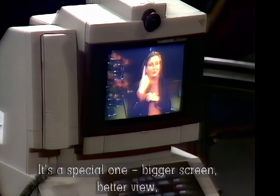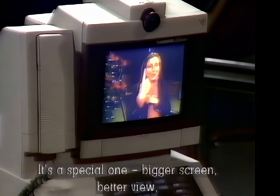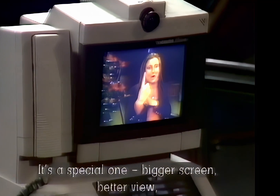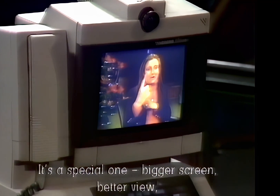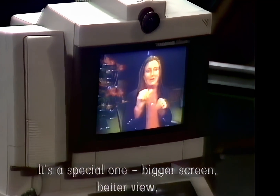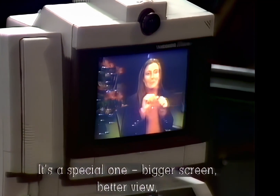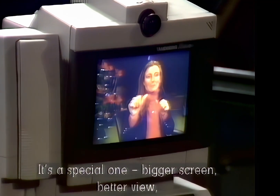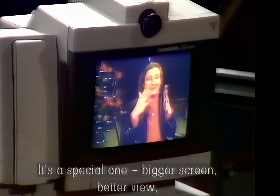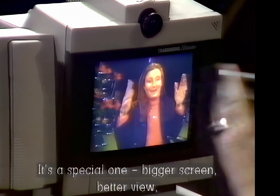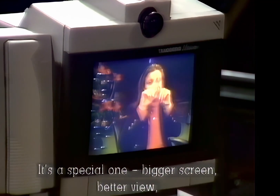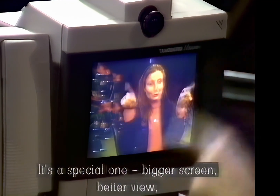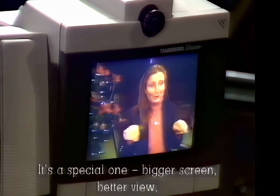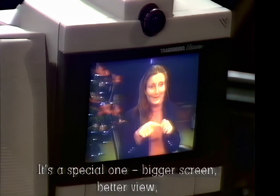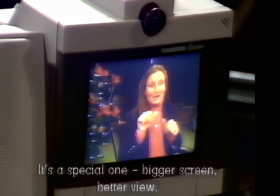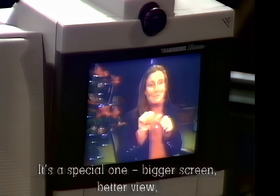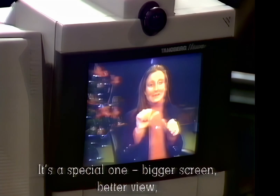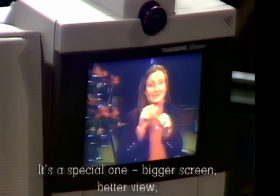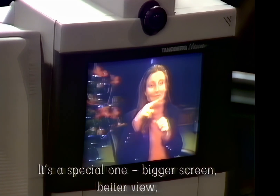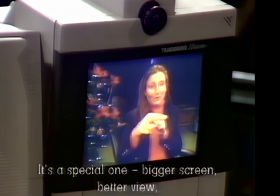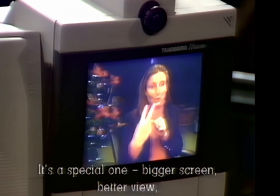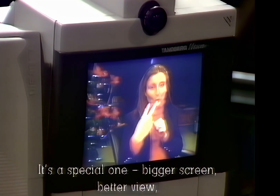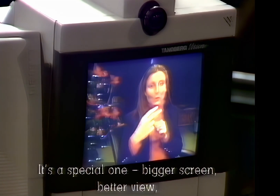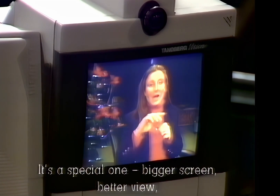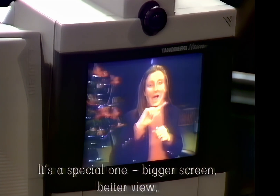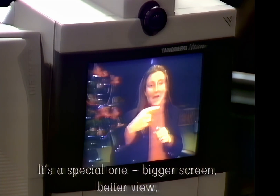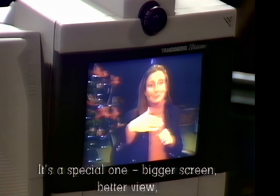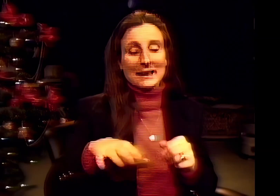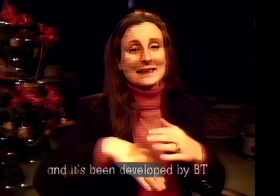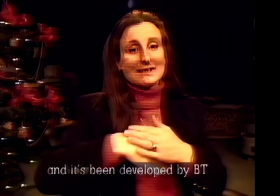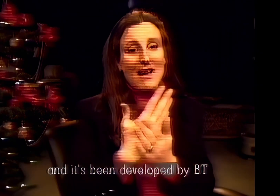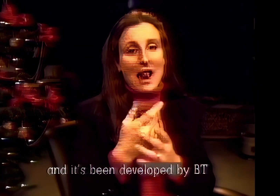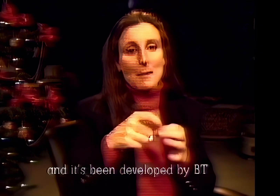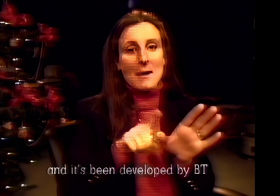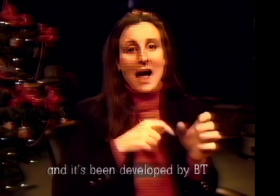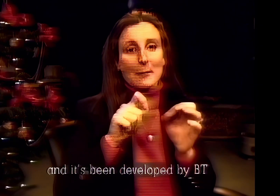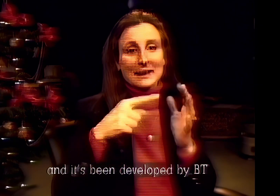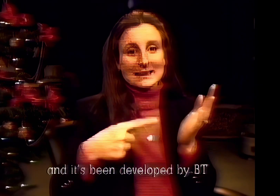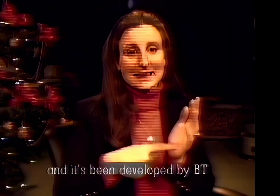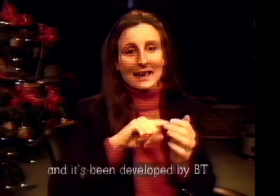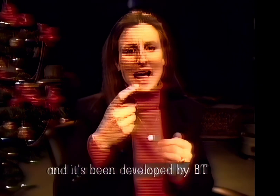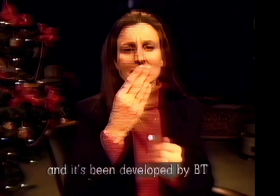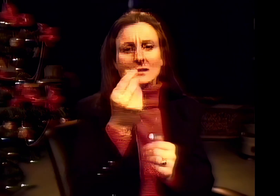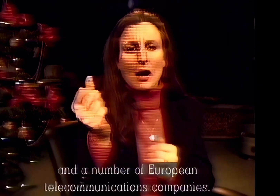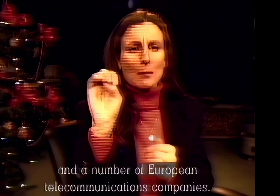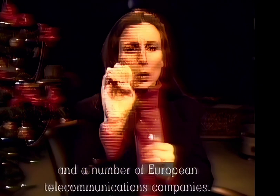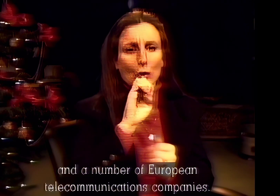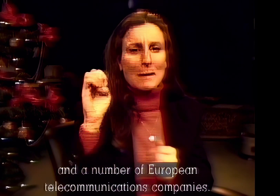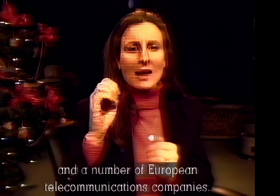It's a special one. Bigger screen, better view. And it's been developed by BT and a number of